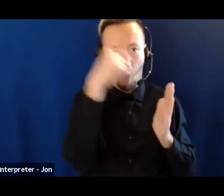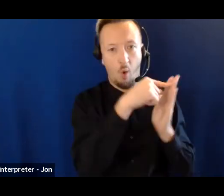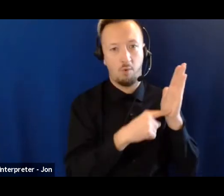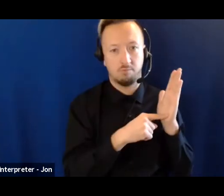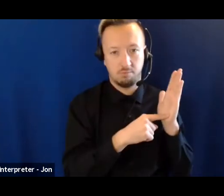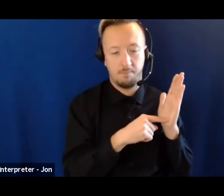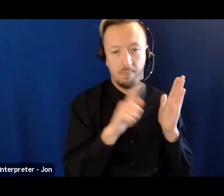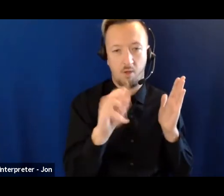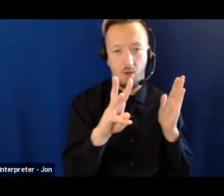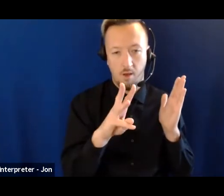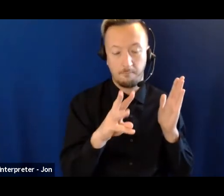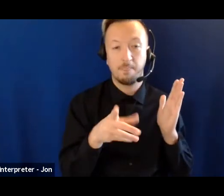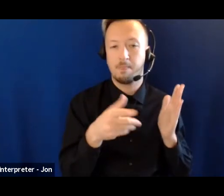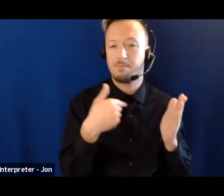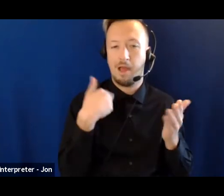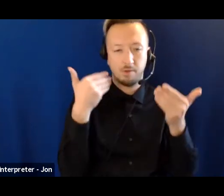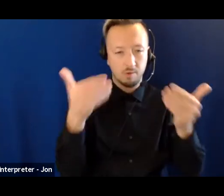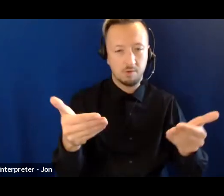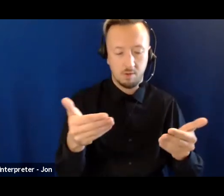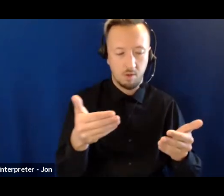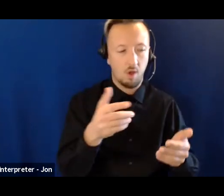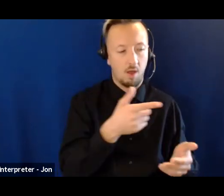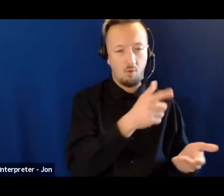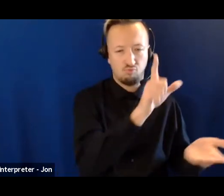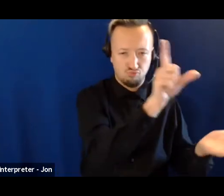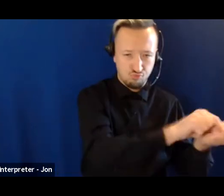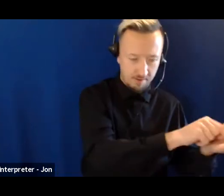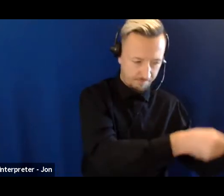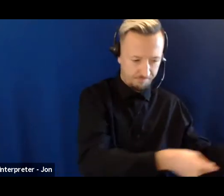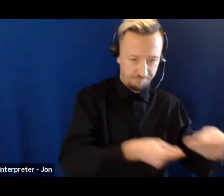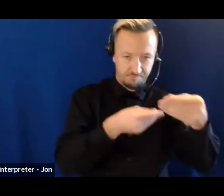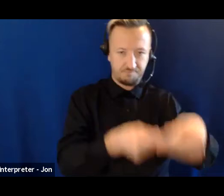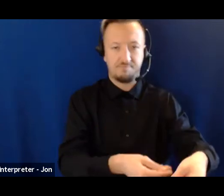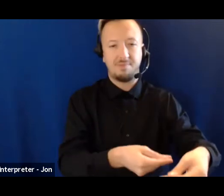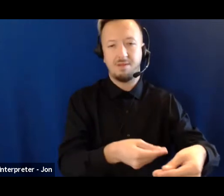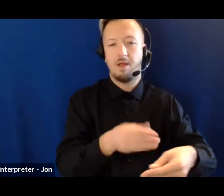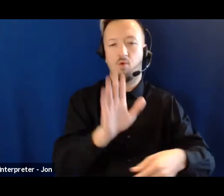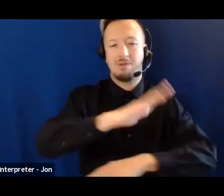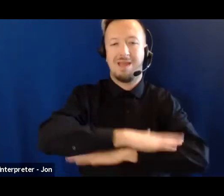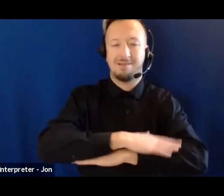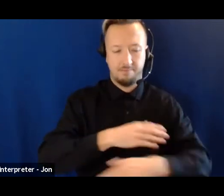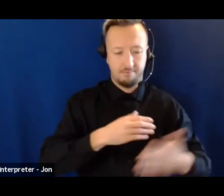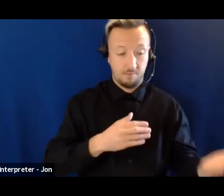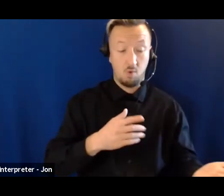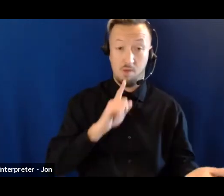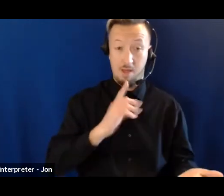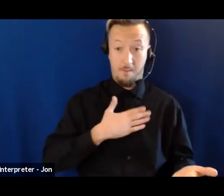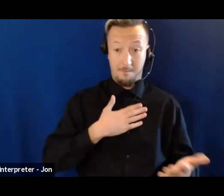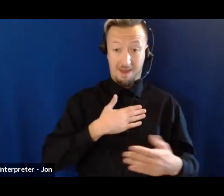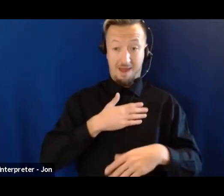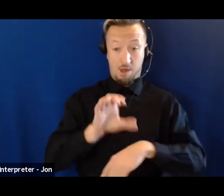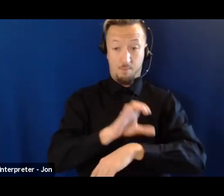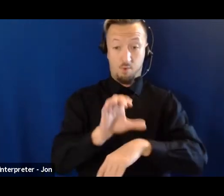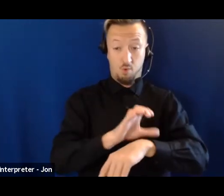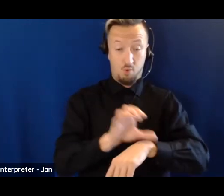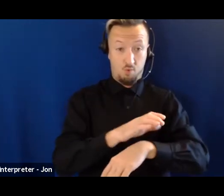it, print it off, and have it at your desk. I actually have it pinned up on my wall above my computer screen,